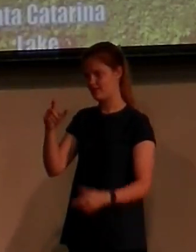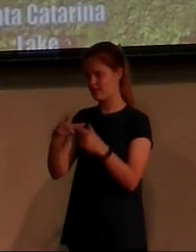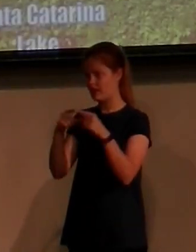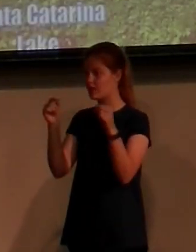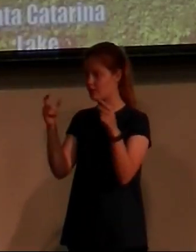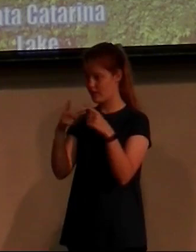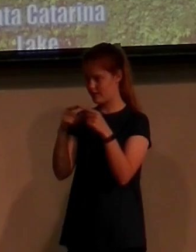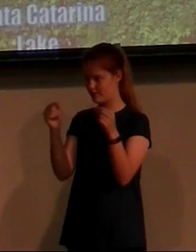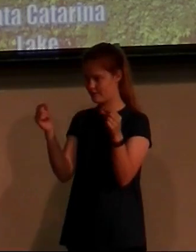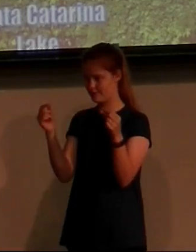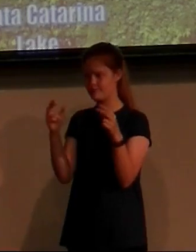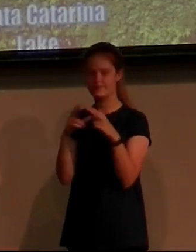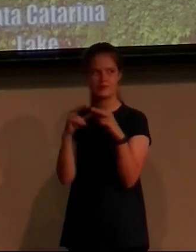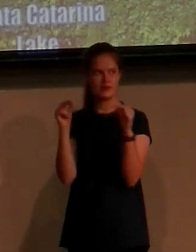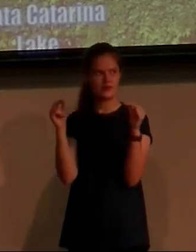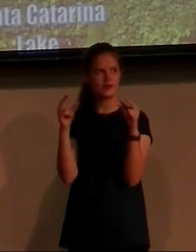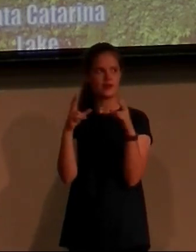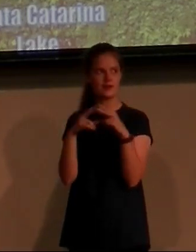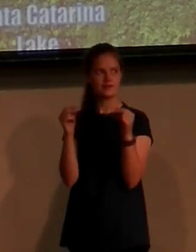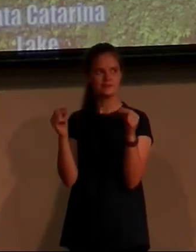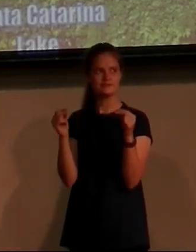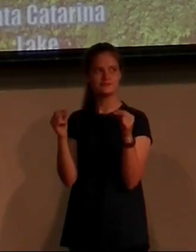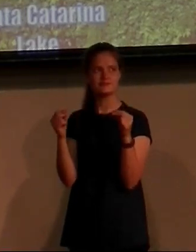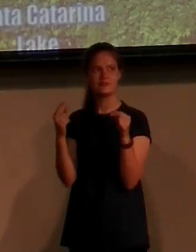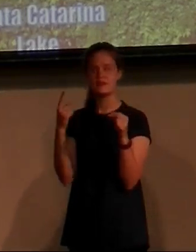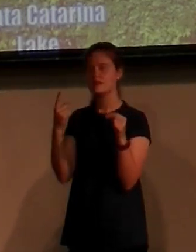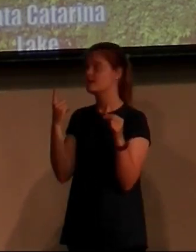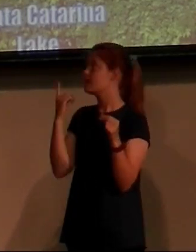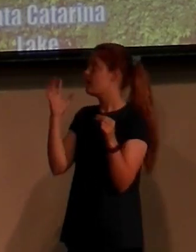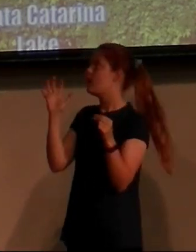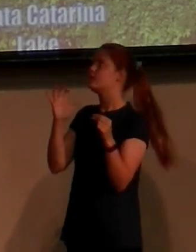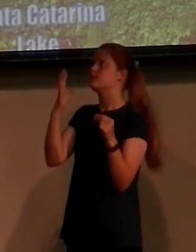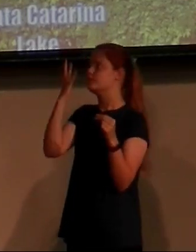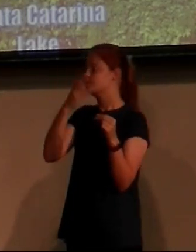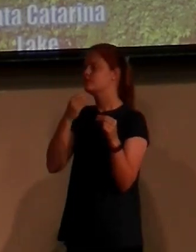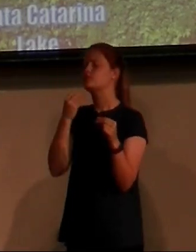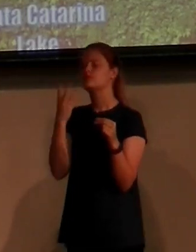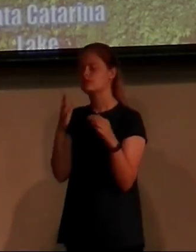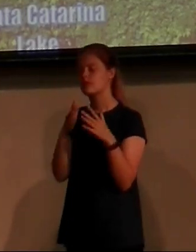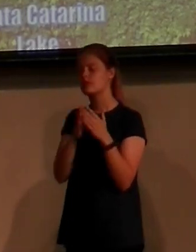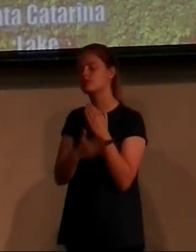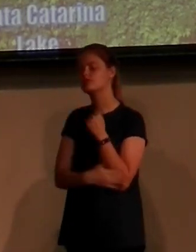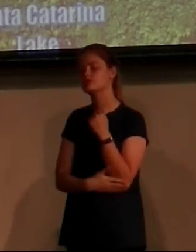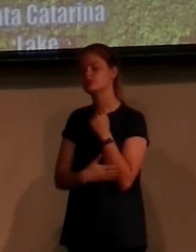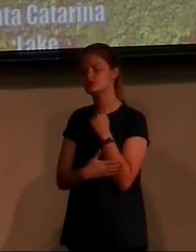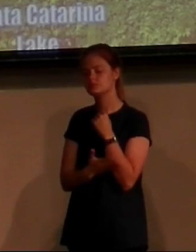Nicaragua has its own too. It's a beautiful country. A little